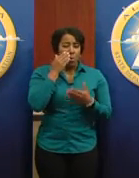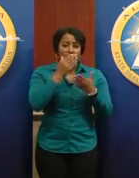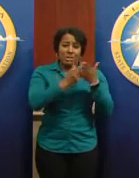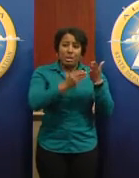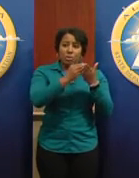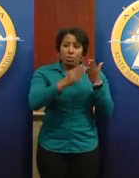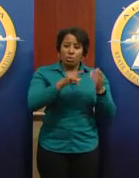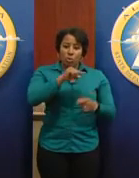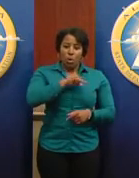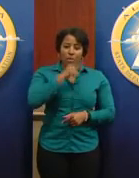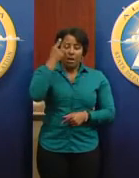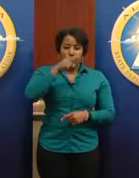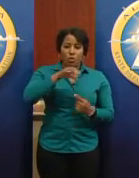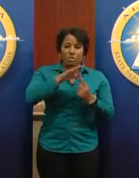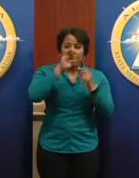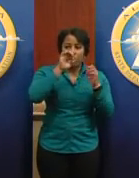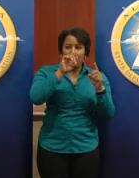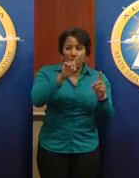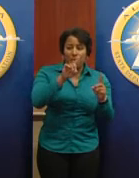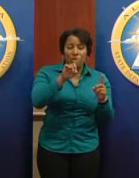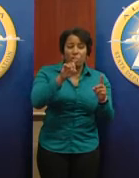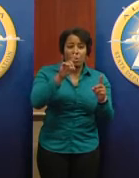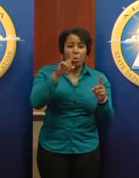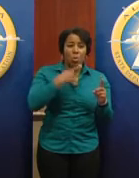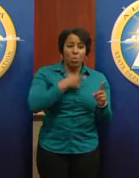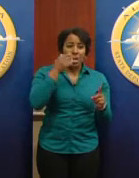special education, some of them,